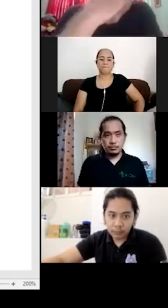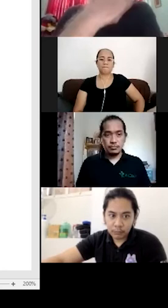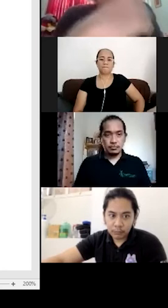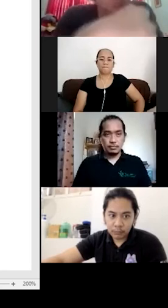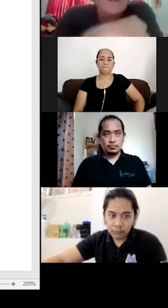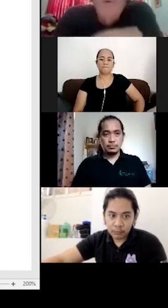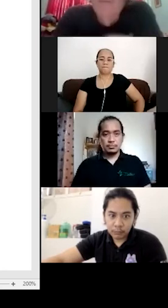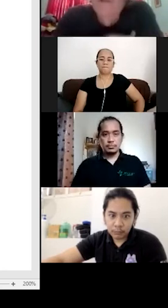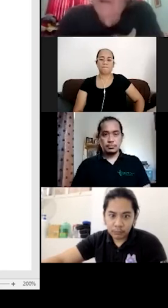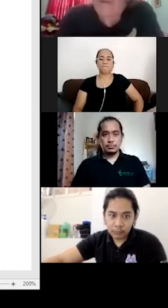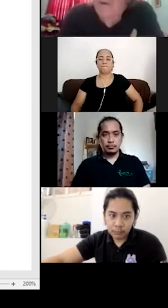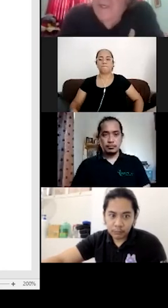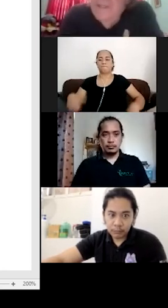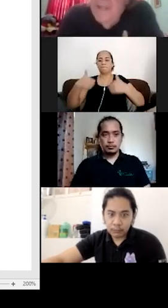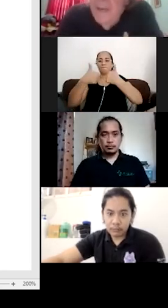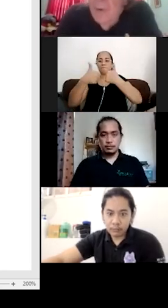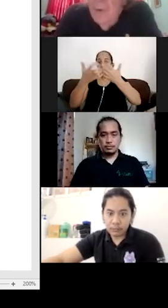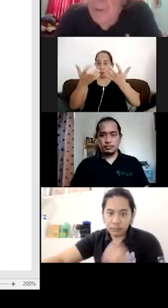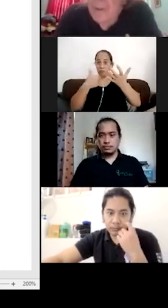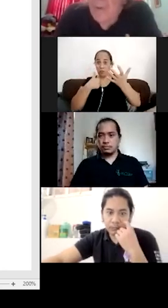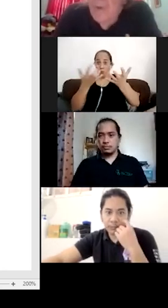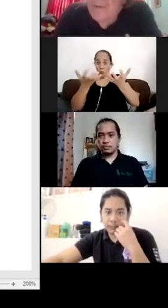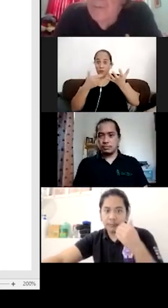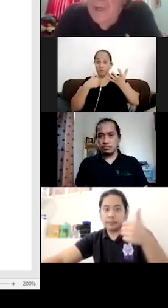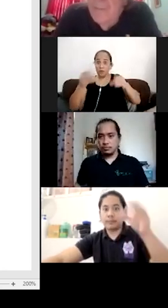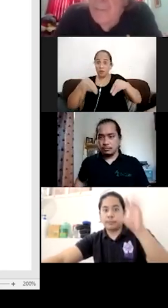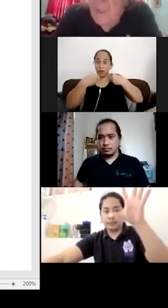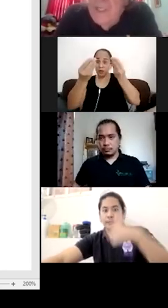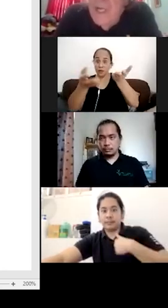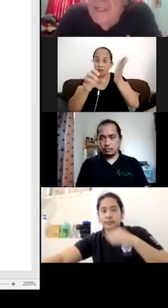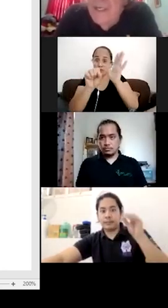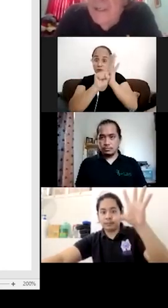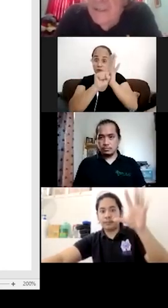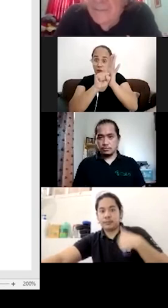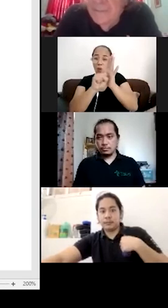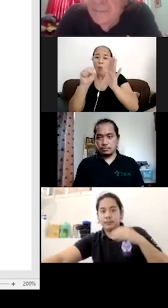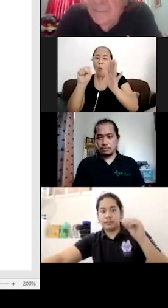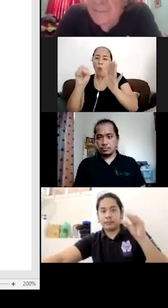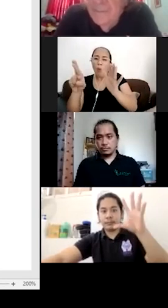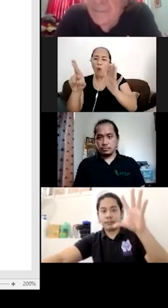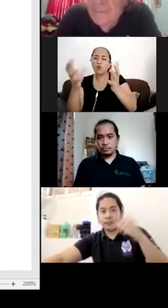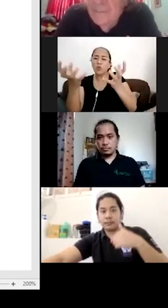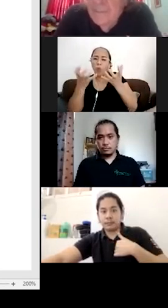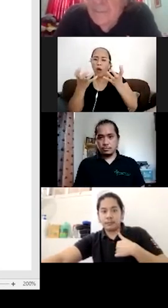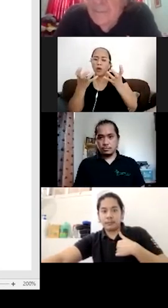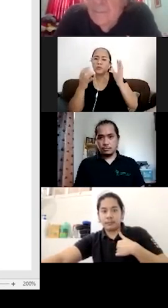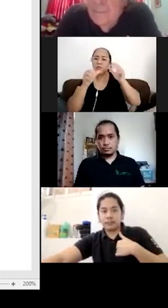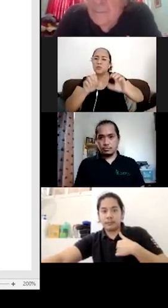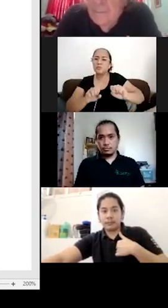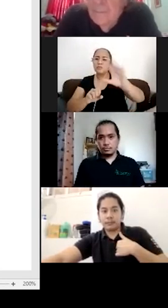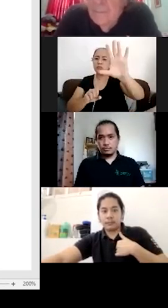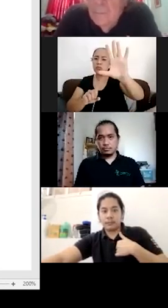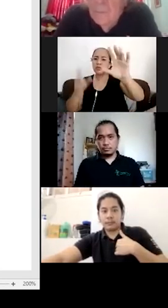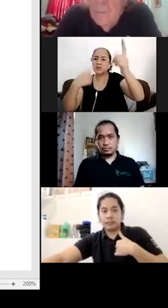Okay, you want me to give you an example, or you want to put up a signed sentence? Put up I'll put